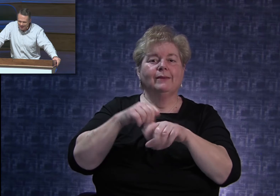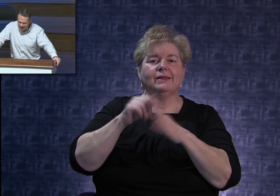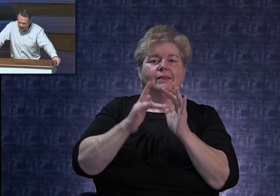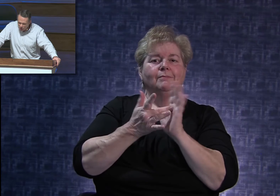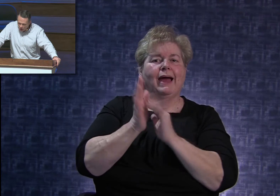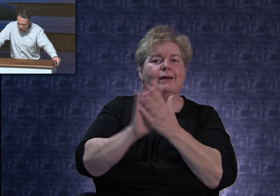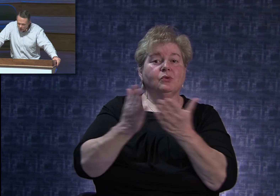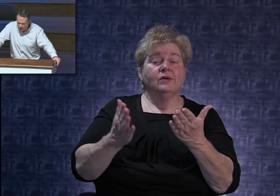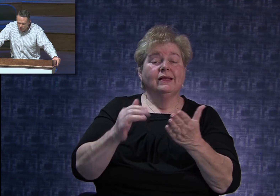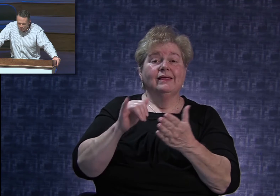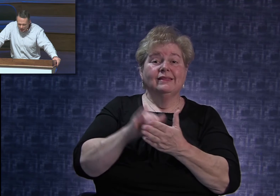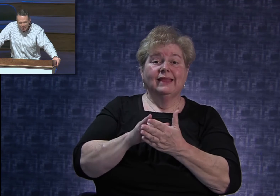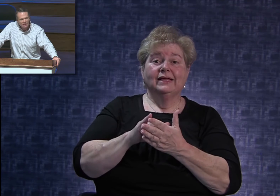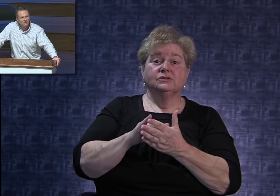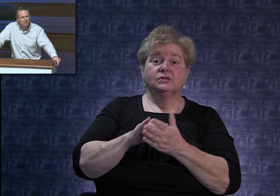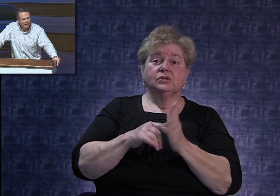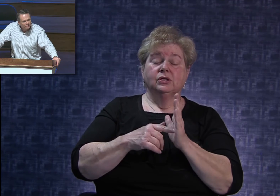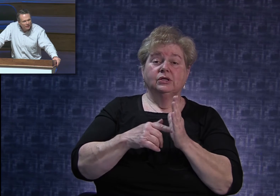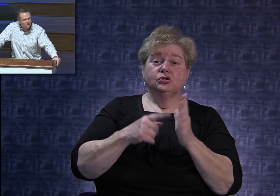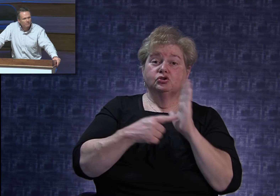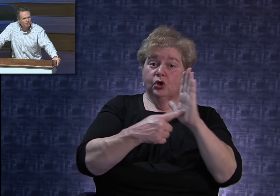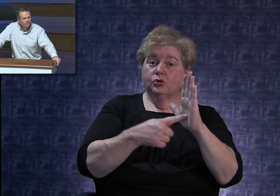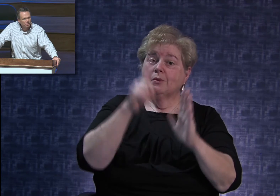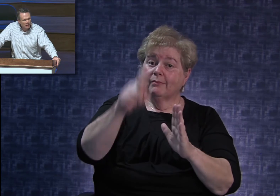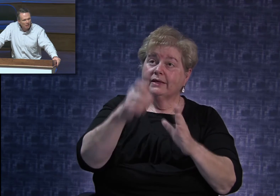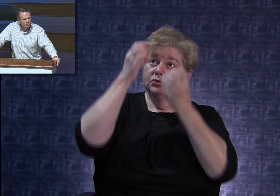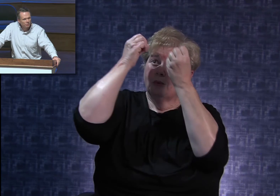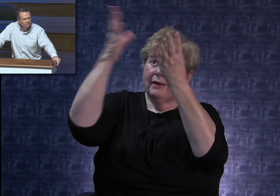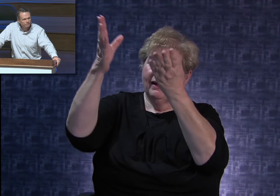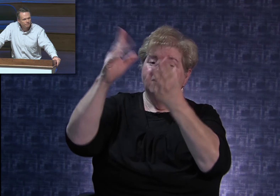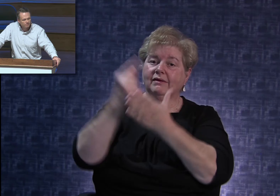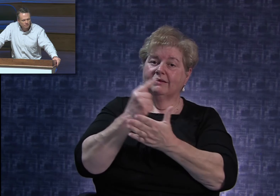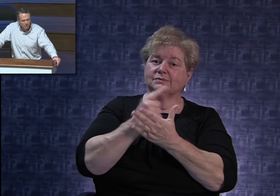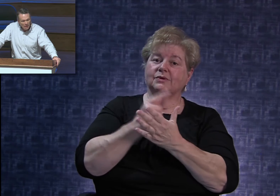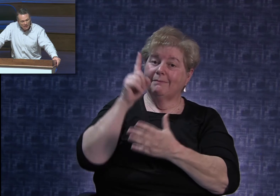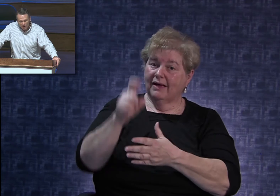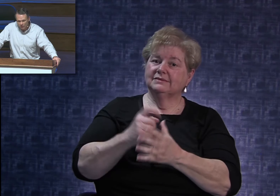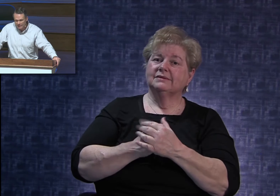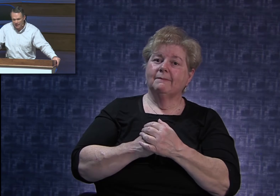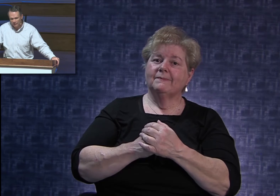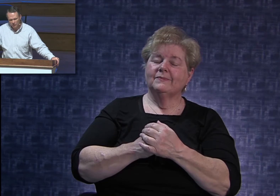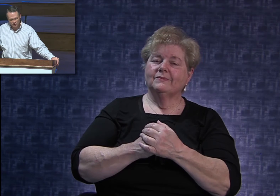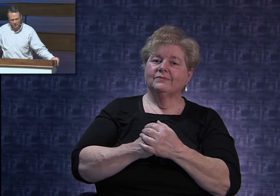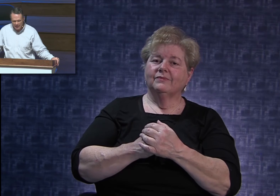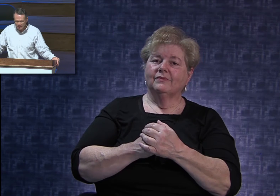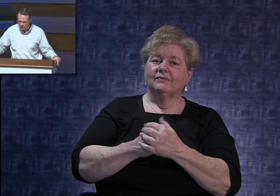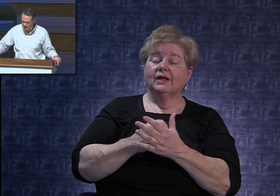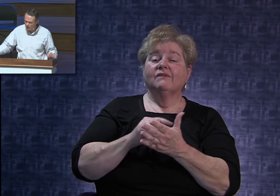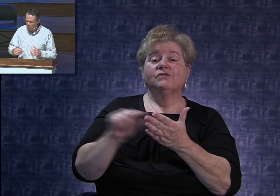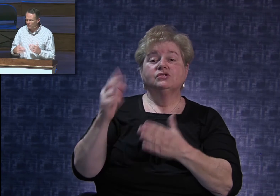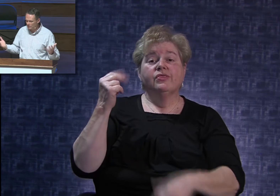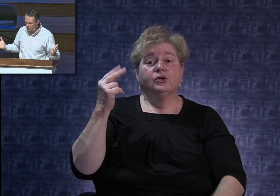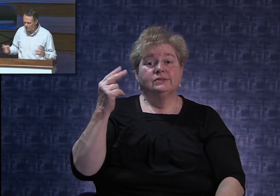us as calls of obedient living to the gospel. Now, if we take verse 13,